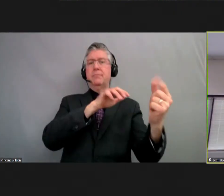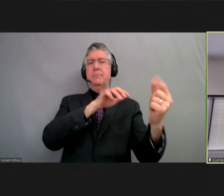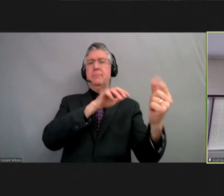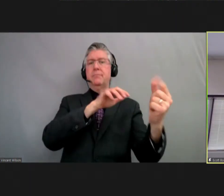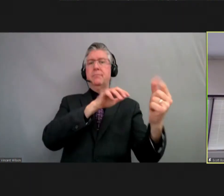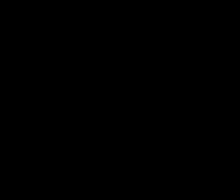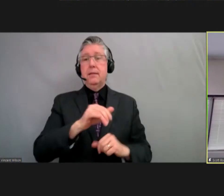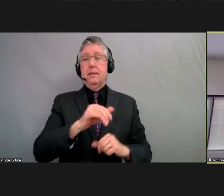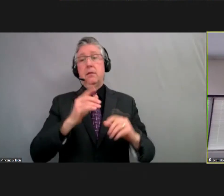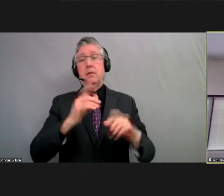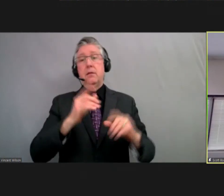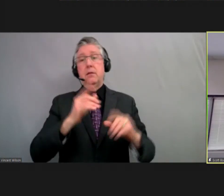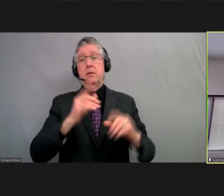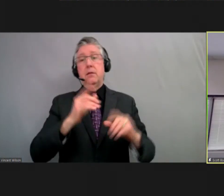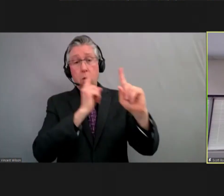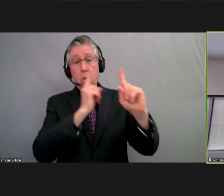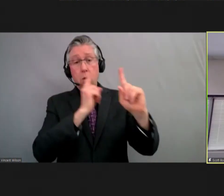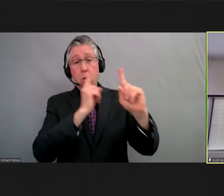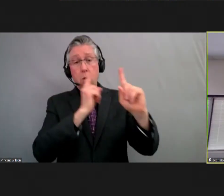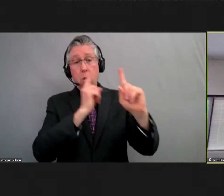masks are